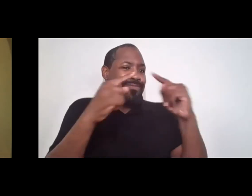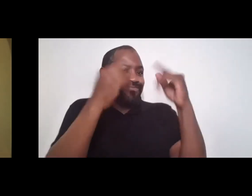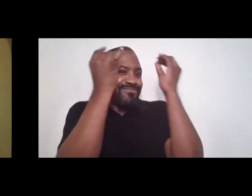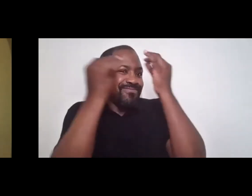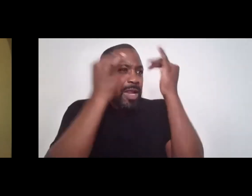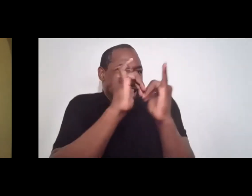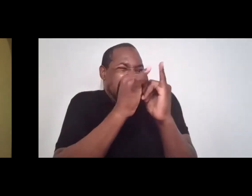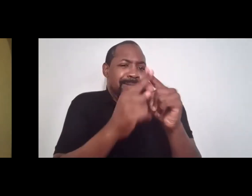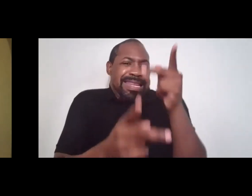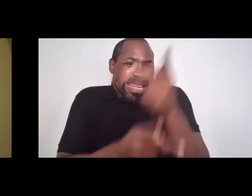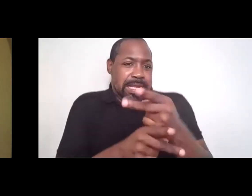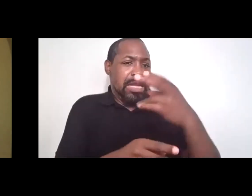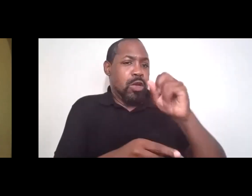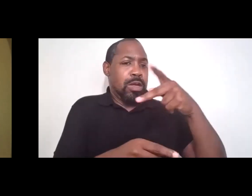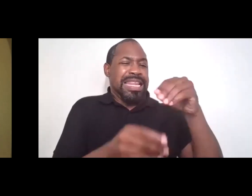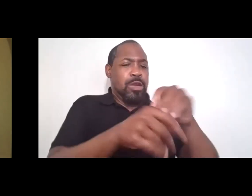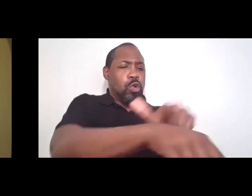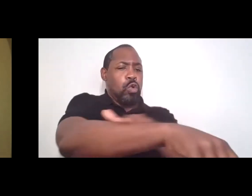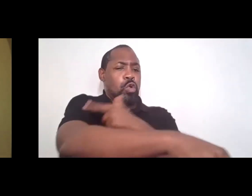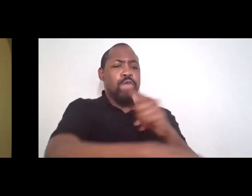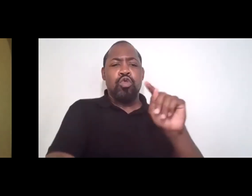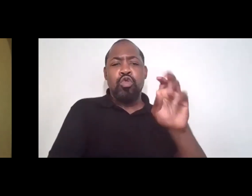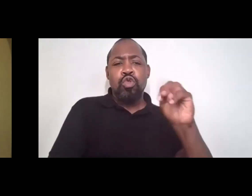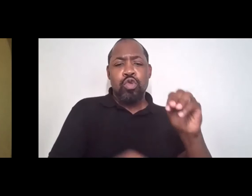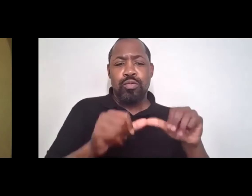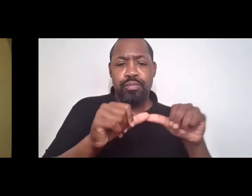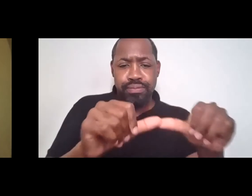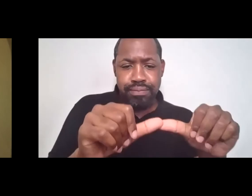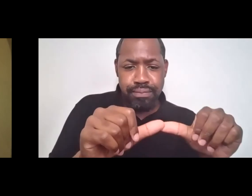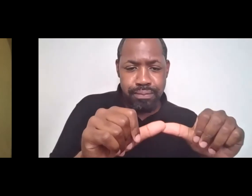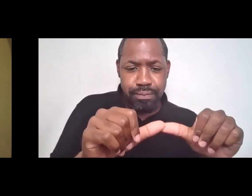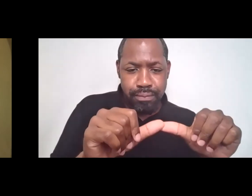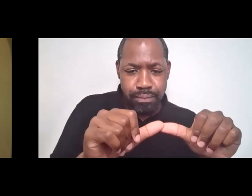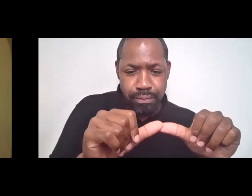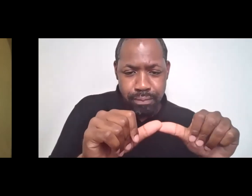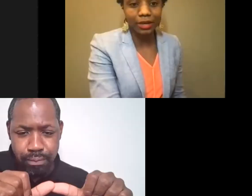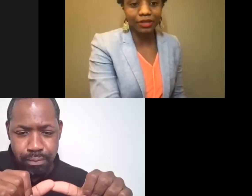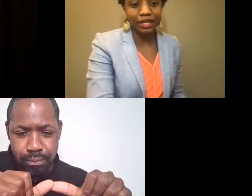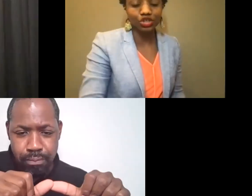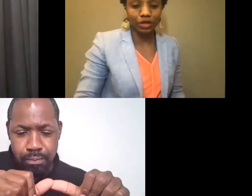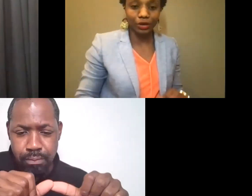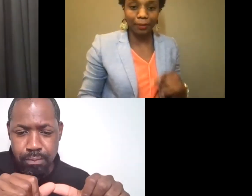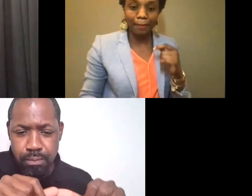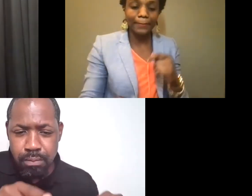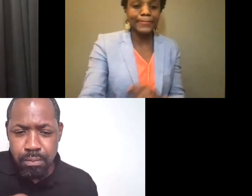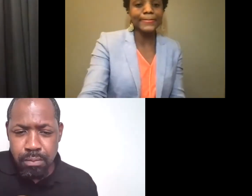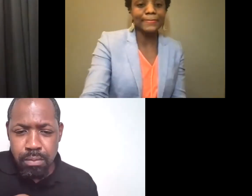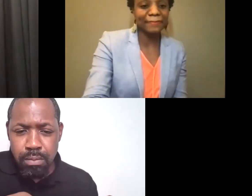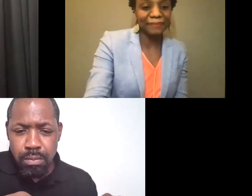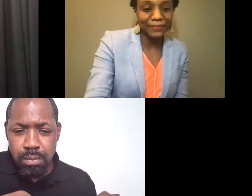HSTP. And so we just have to think about how we can keep that for a long-term goal, not just something that is short-term.